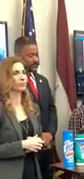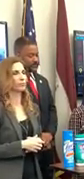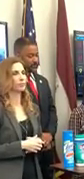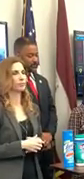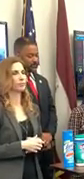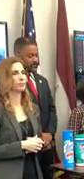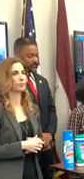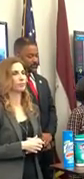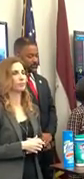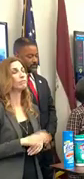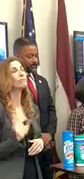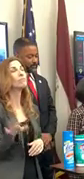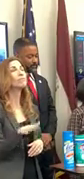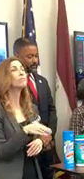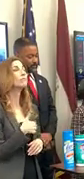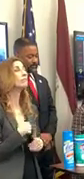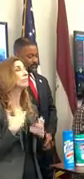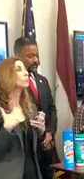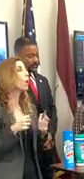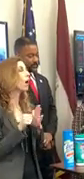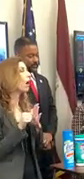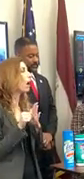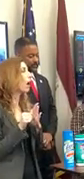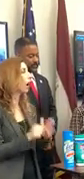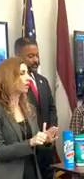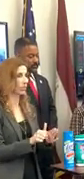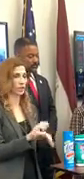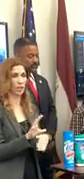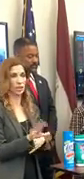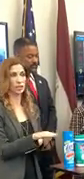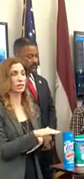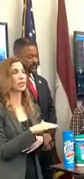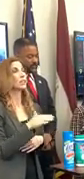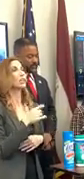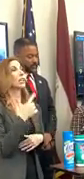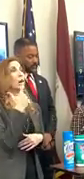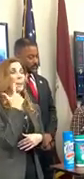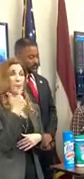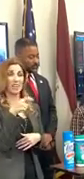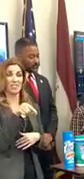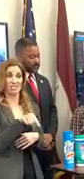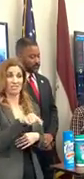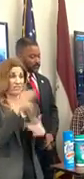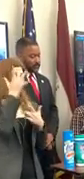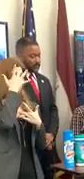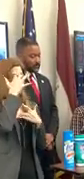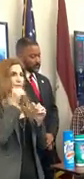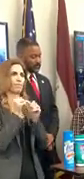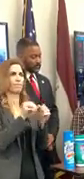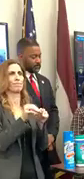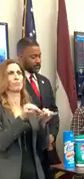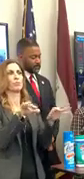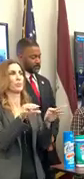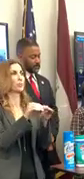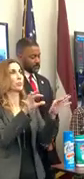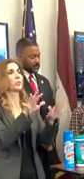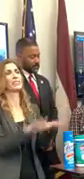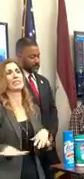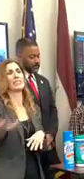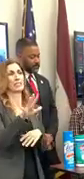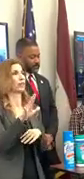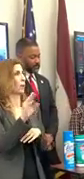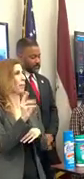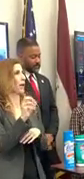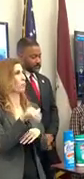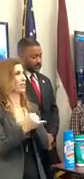I do want to emphasize that given the continued spread of coronavirus across Montgomery